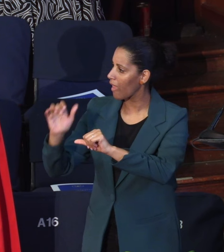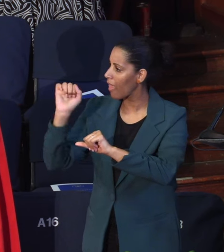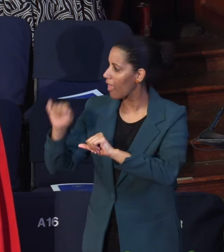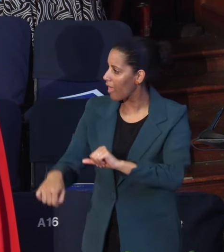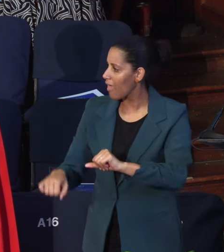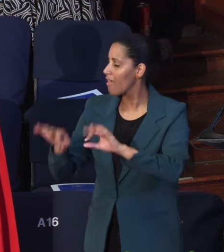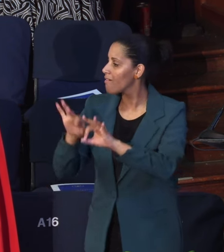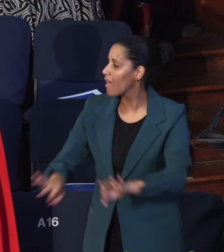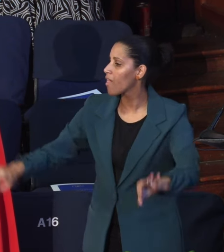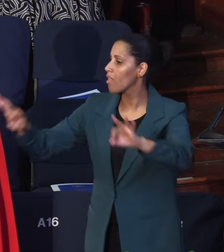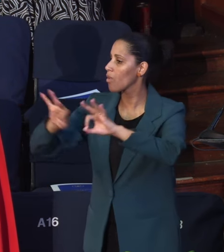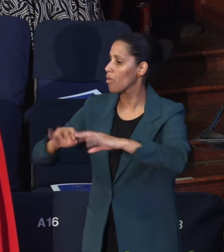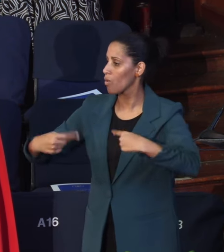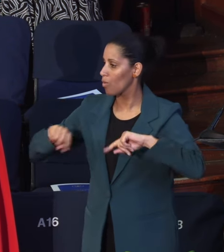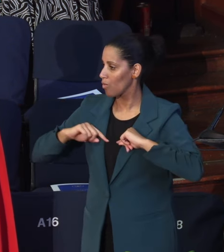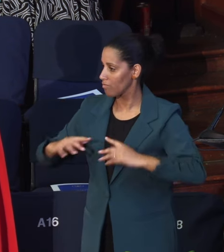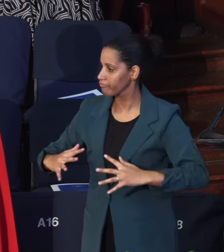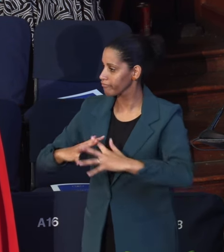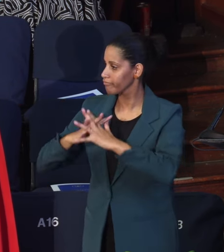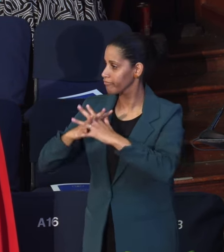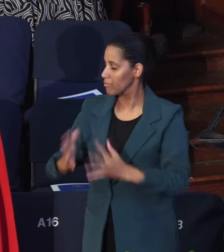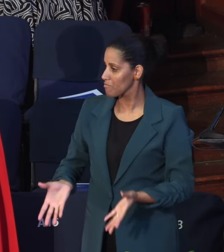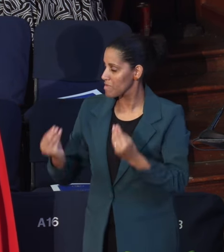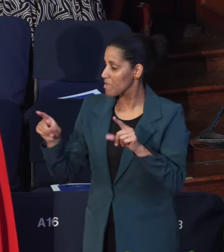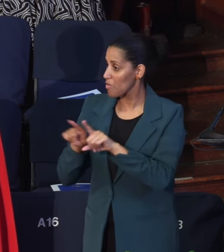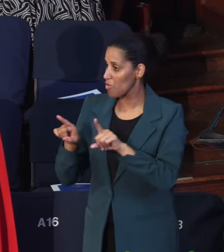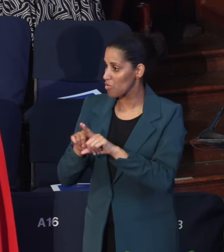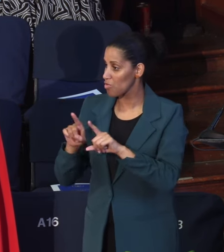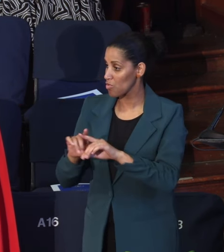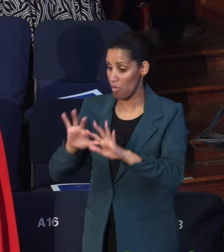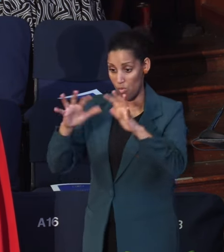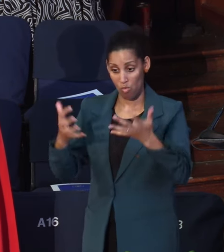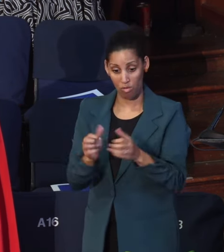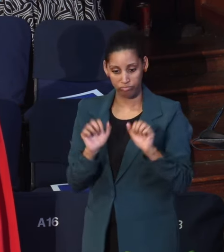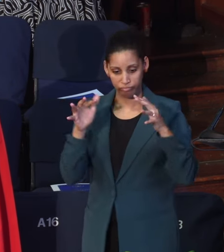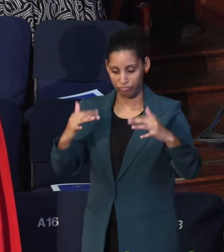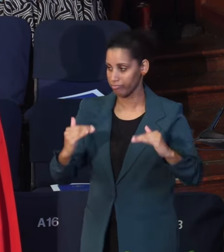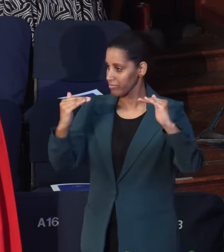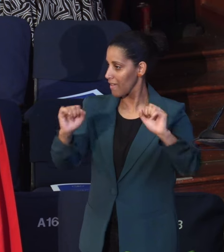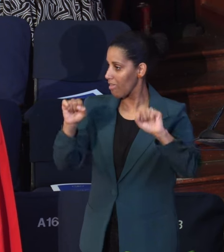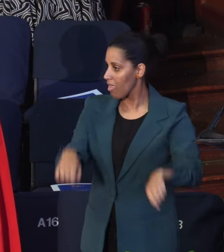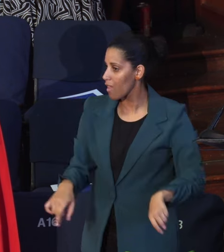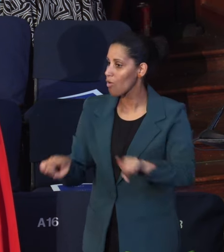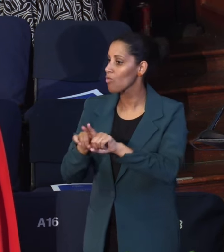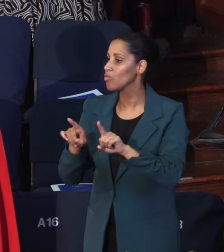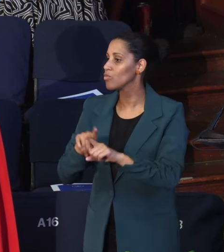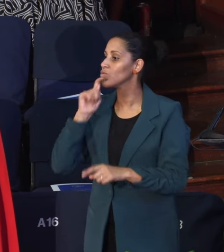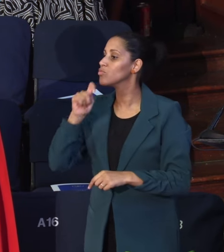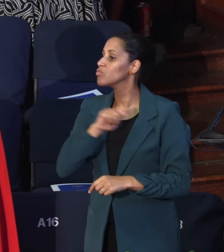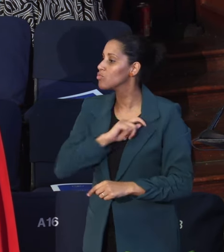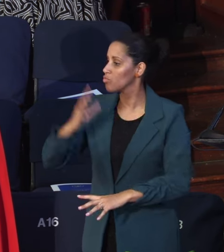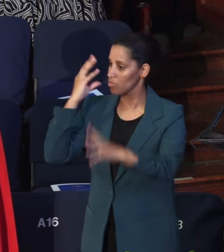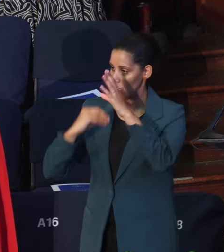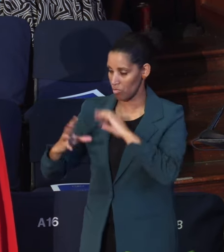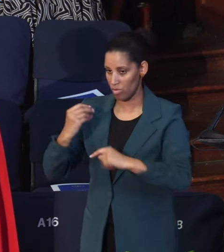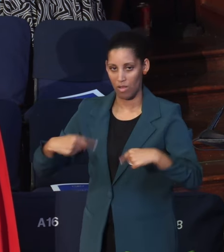which unite us here today and advance them in the world beyond. A love of truth and of learning and of